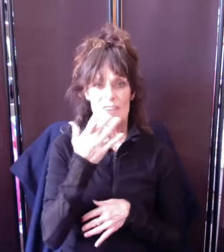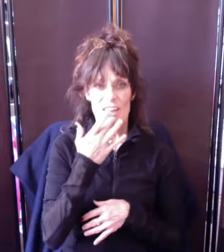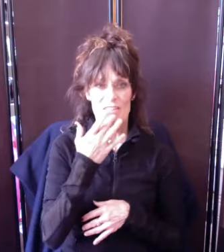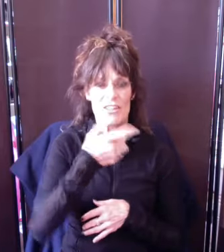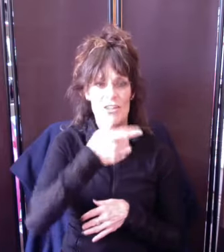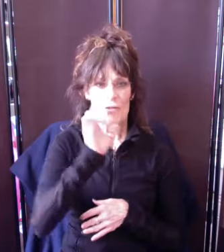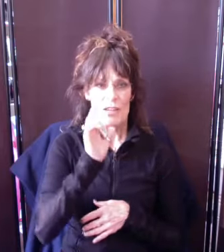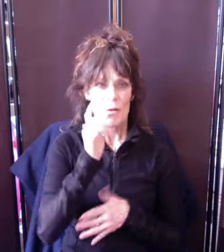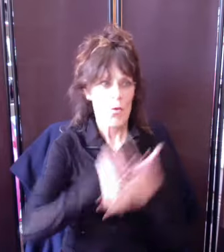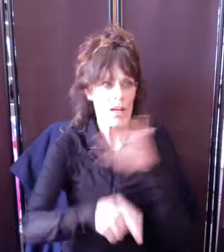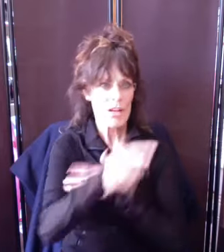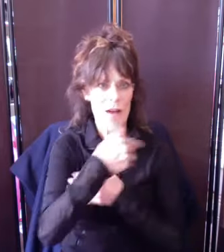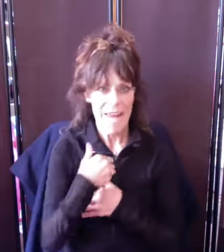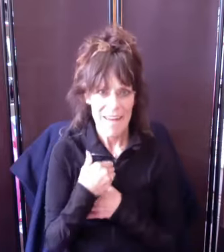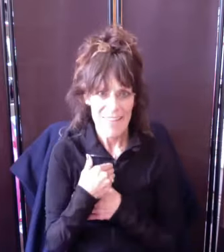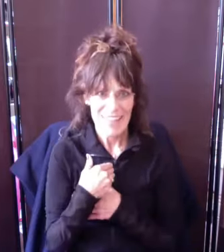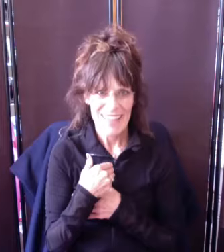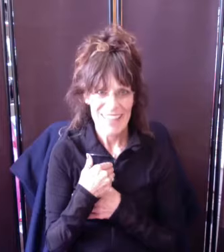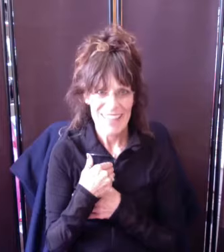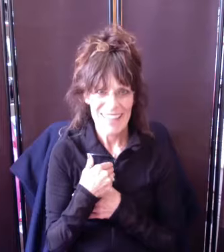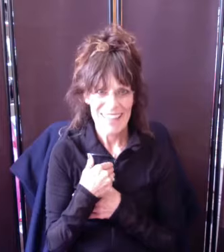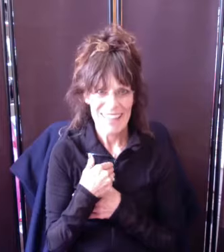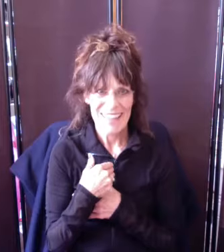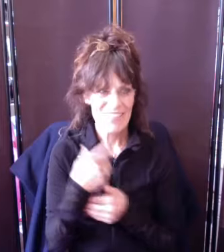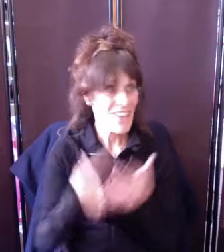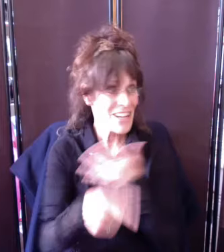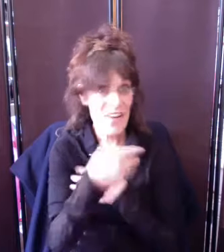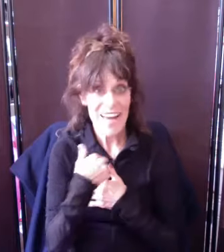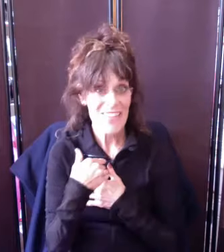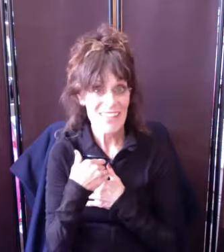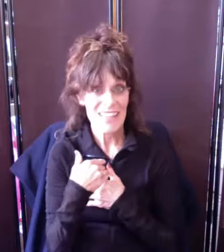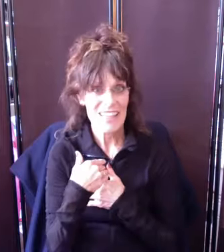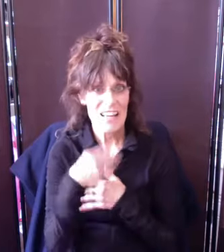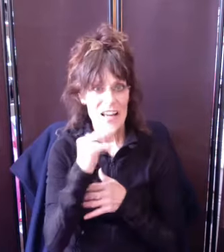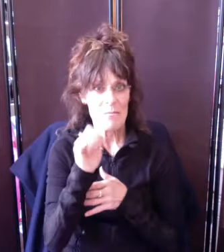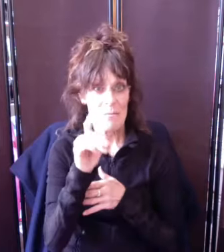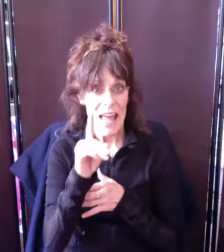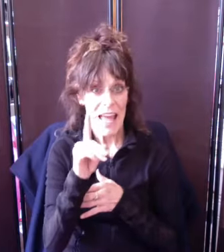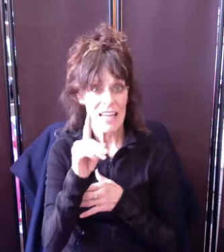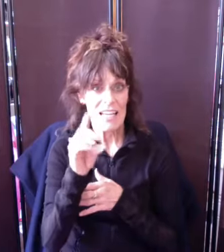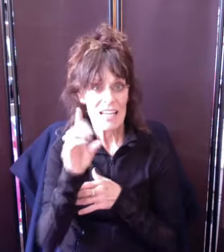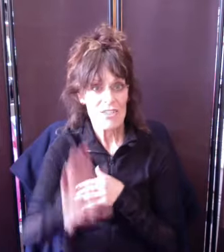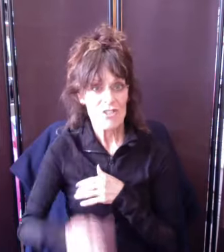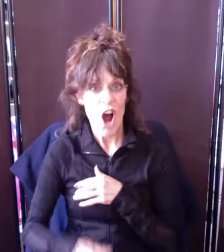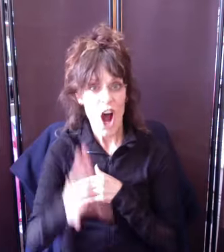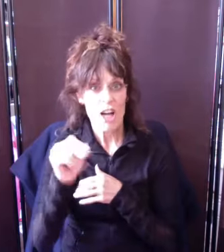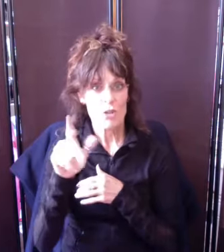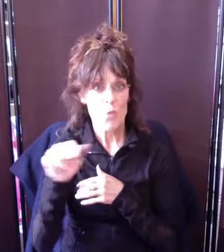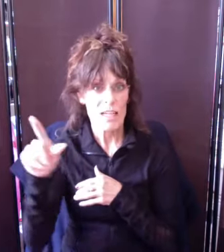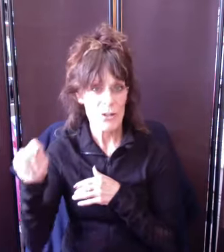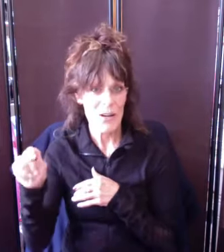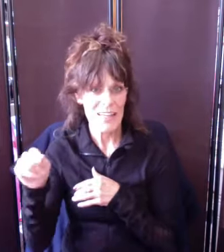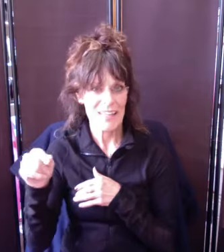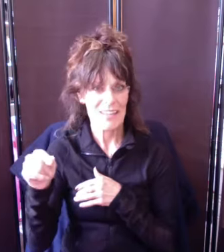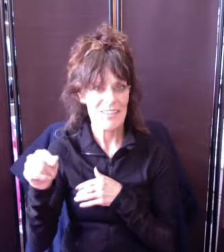have? Like, what do you have? Mad Dog 2020 was one of the most regular drinks I had, like,